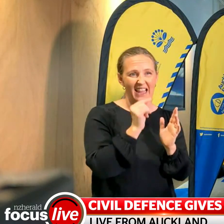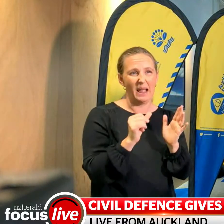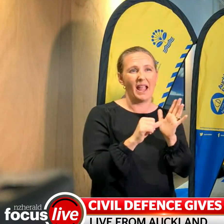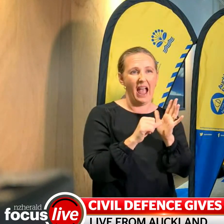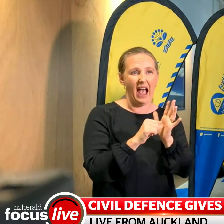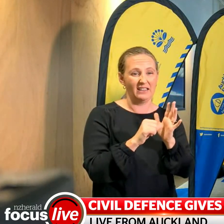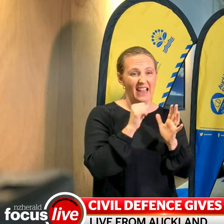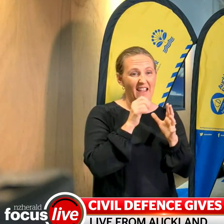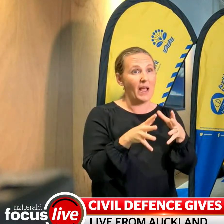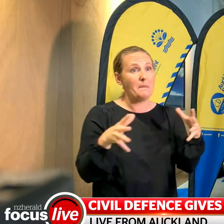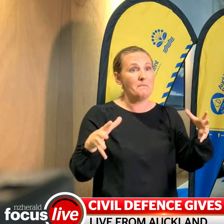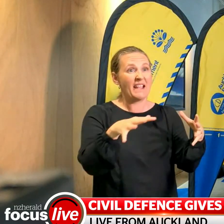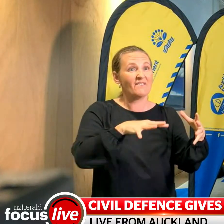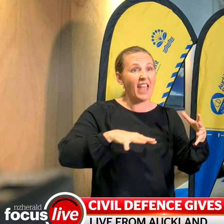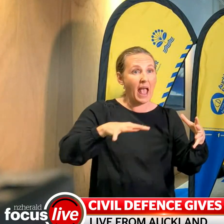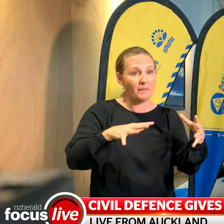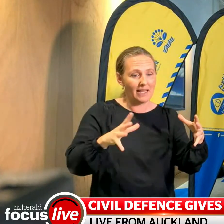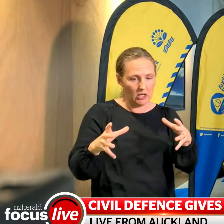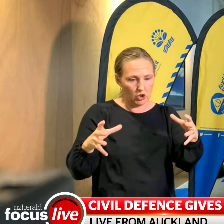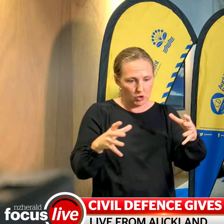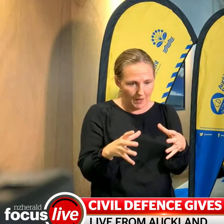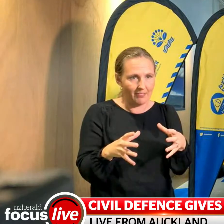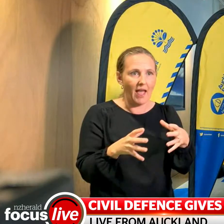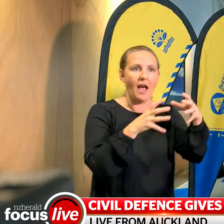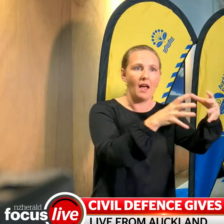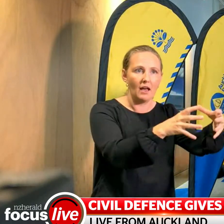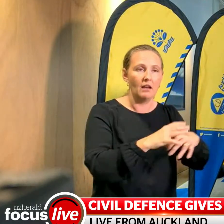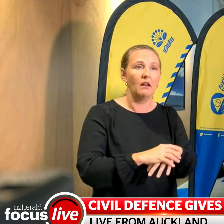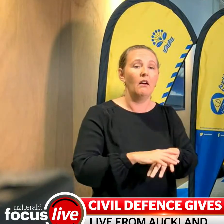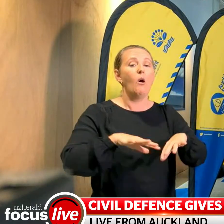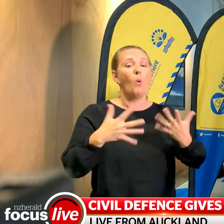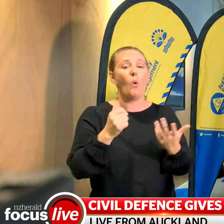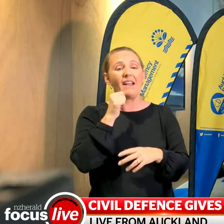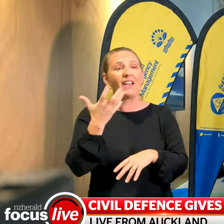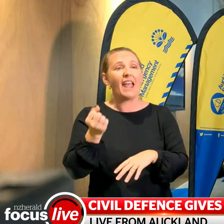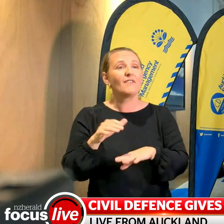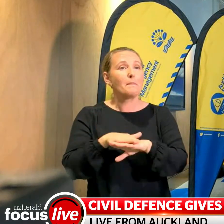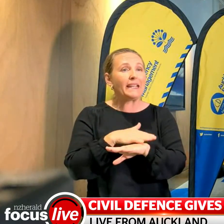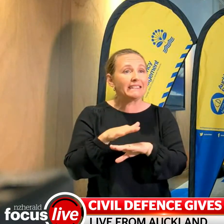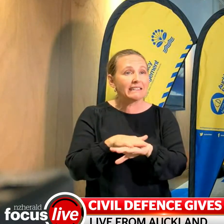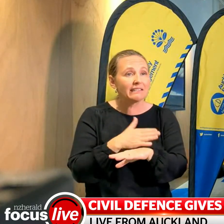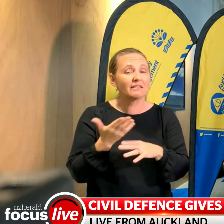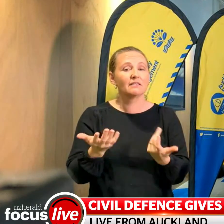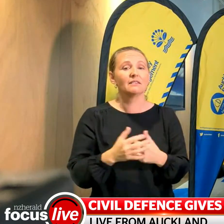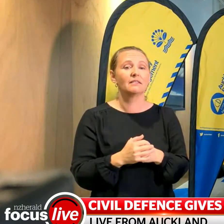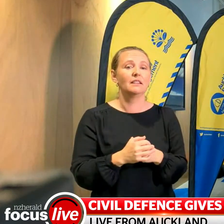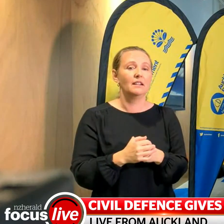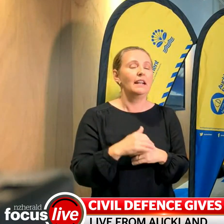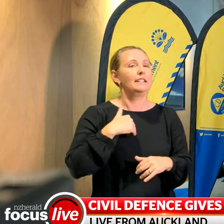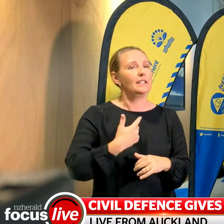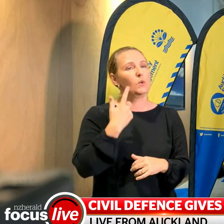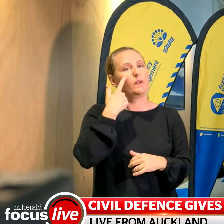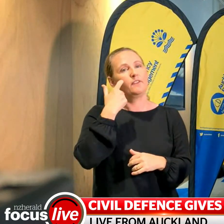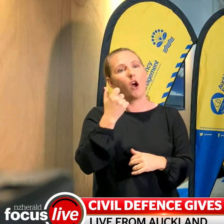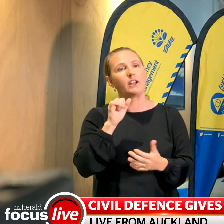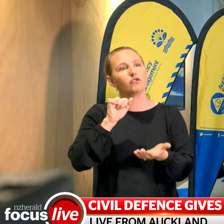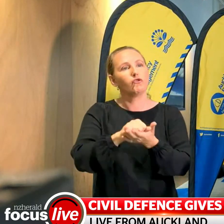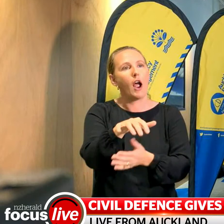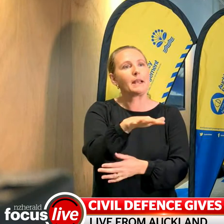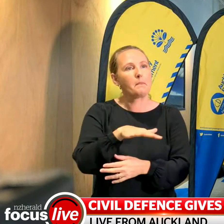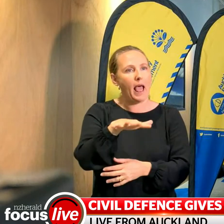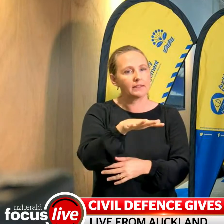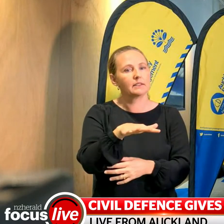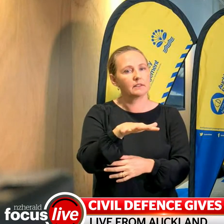we need to keep them together. We do have individuals with pets, and again, finding the right kind of accommodation that can